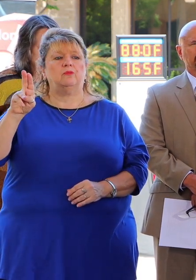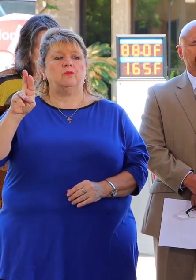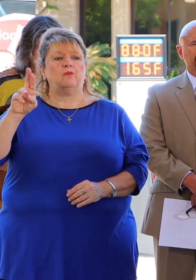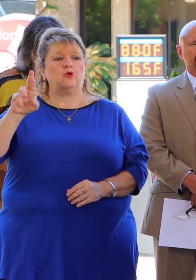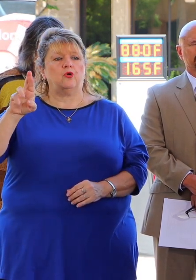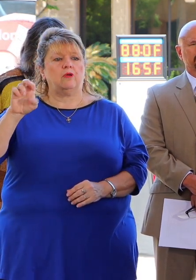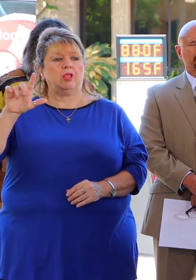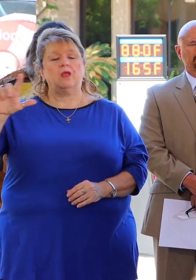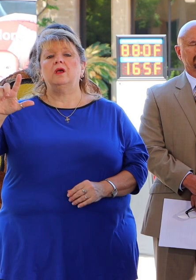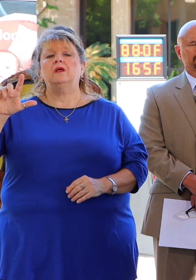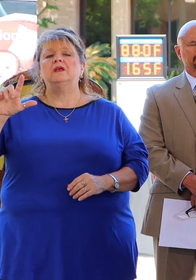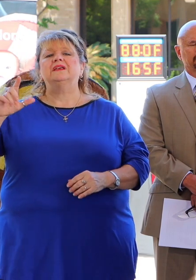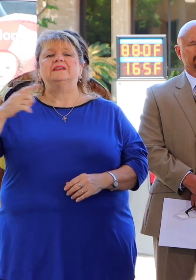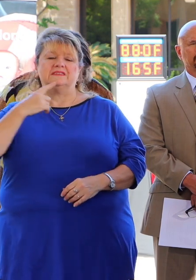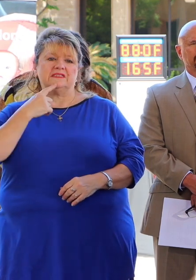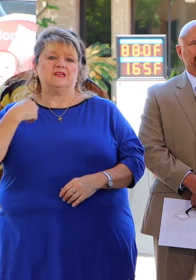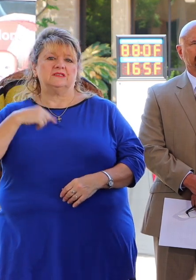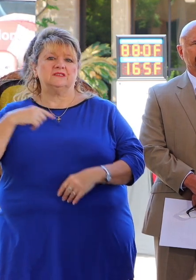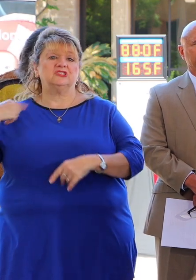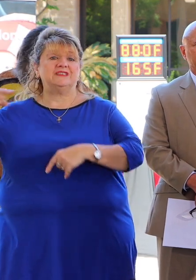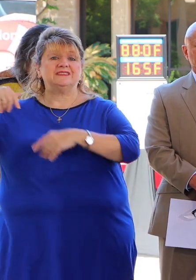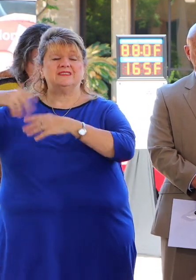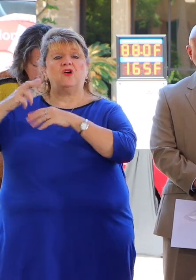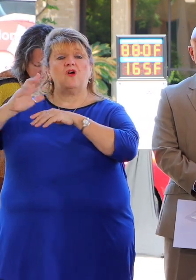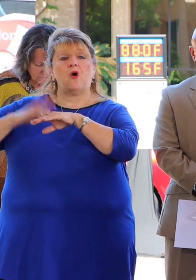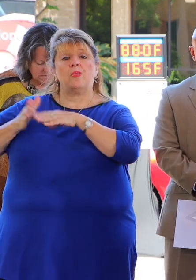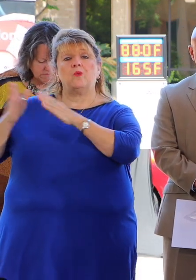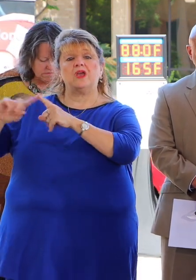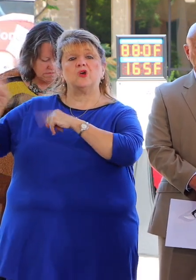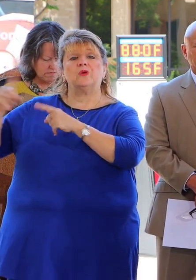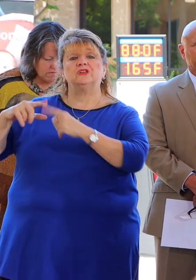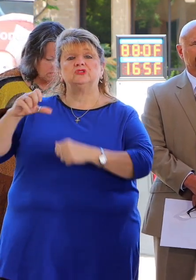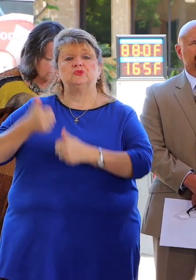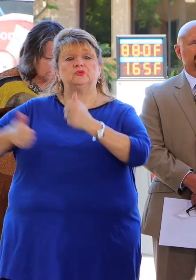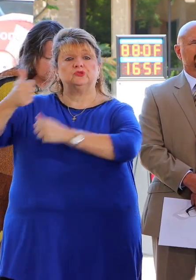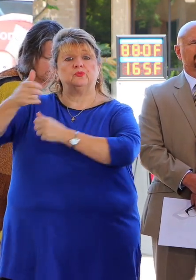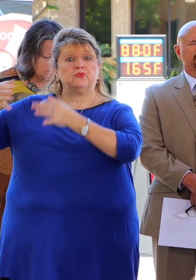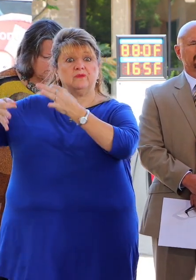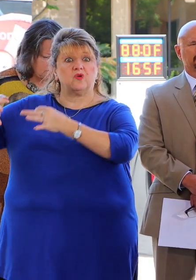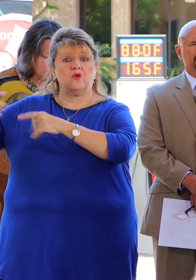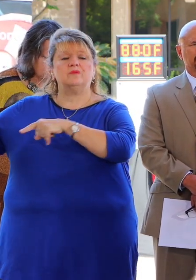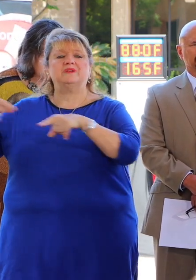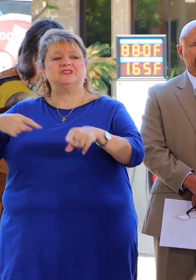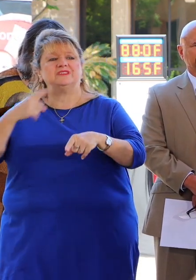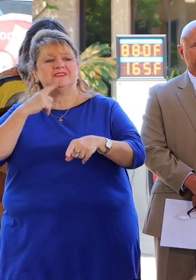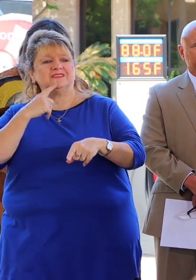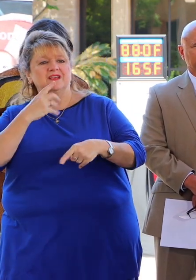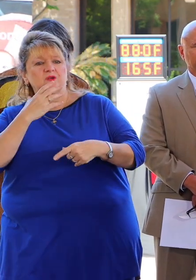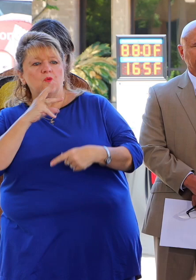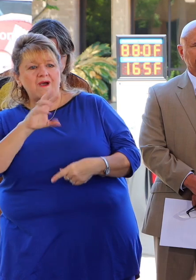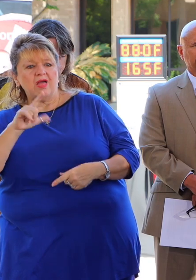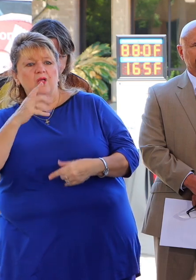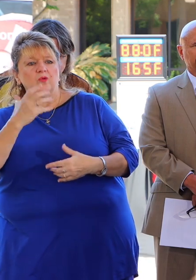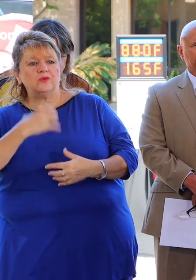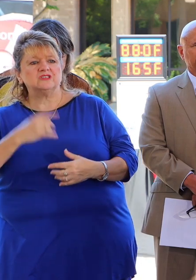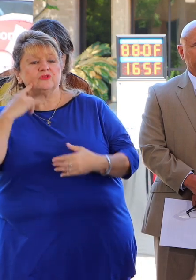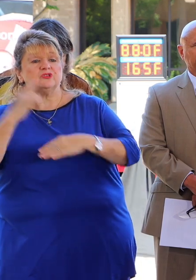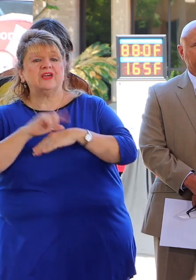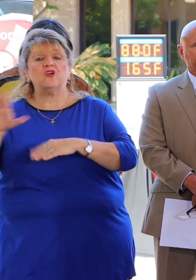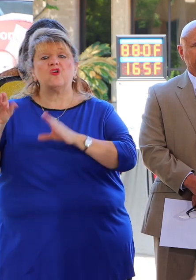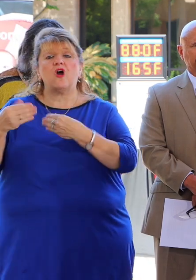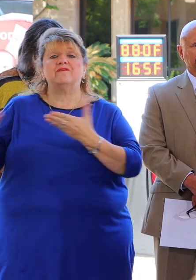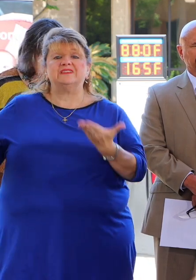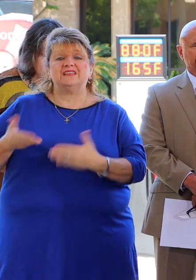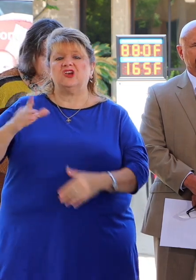public awareness event as she is en route to the Supreme Court. Her office, however, is well represented here as